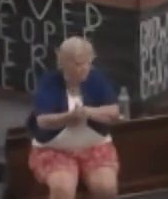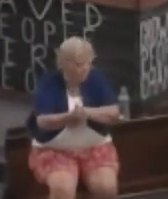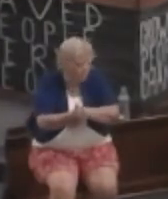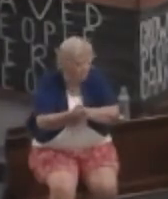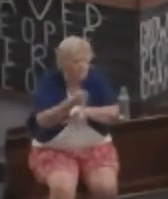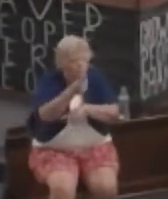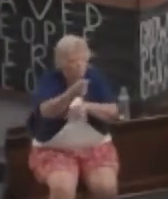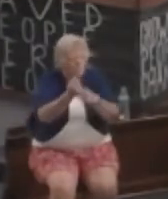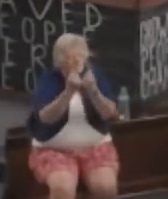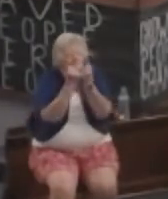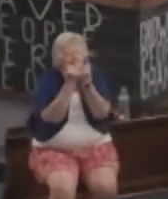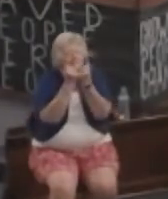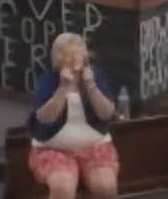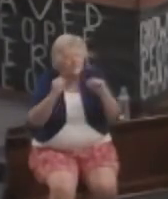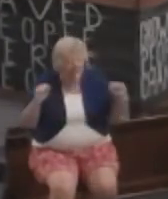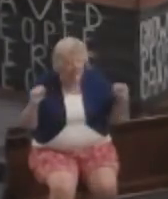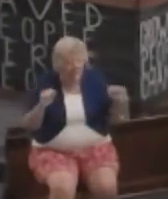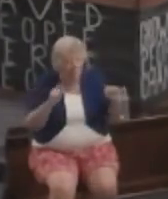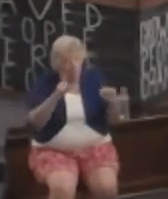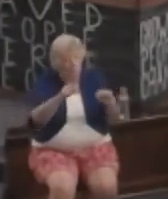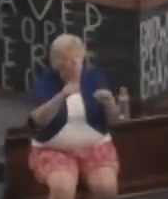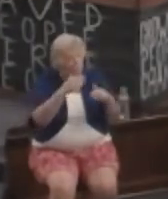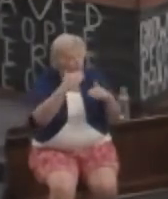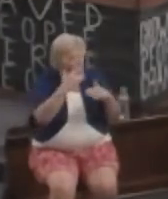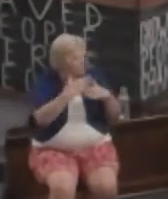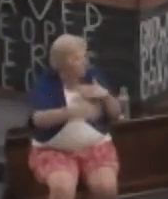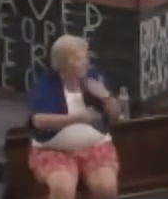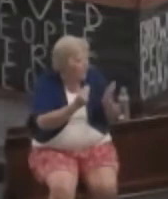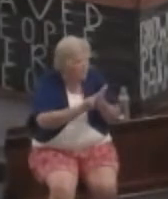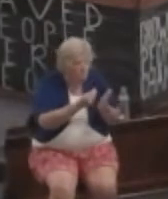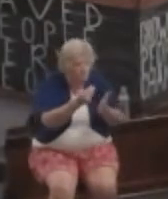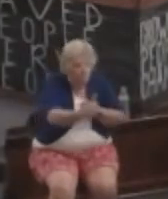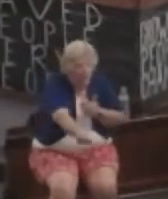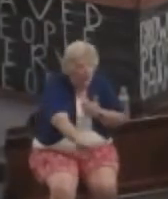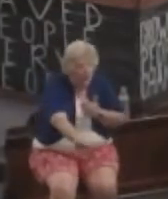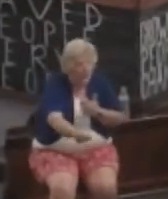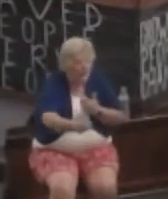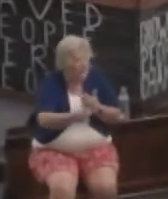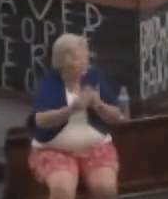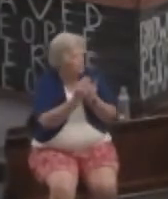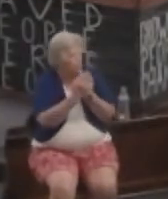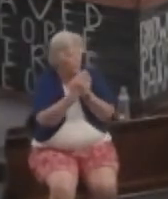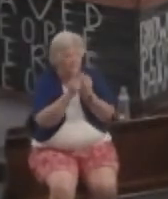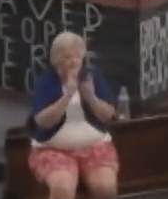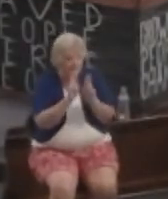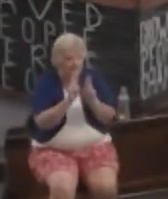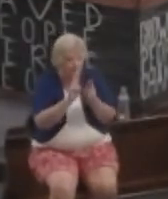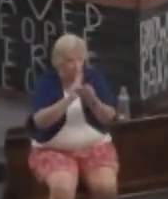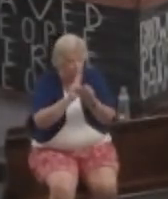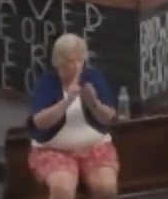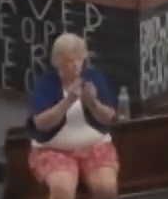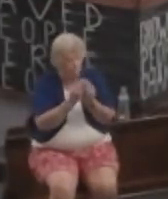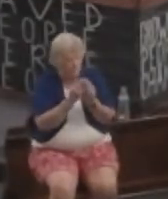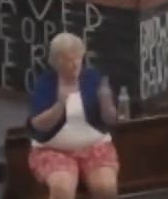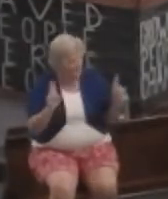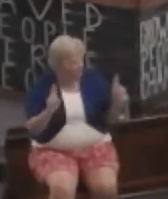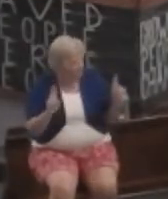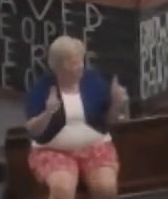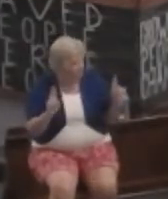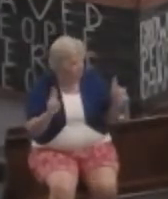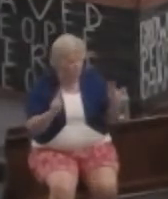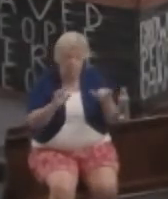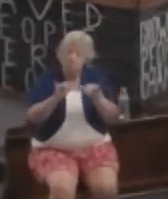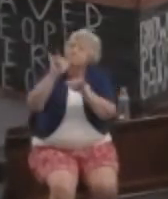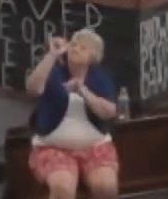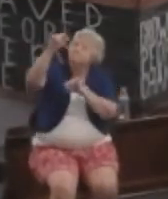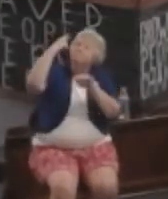You are saved. You are blood bought. You are redeemed. You are reconciled to God. You get to spend eternity